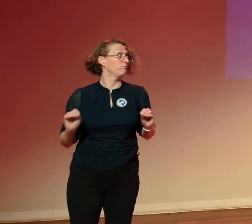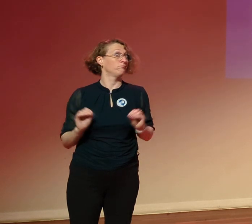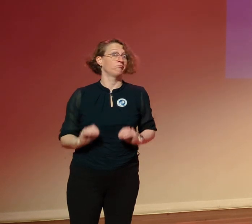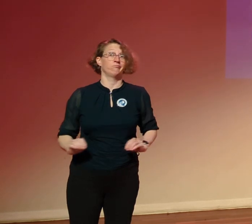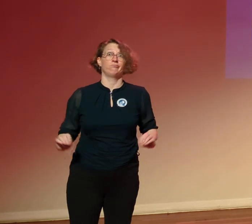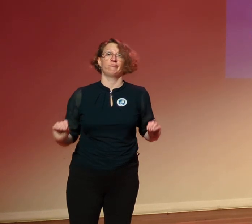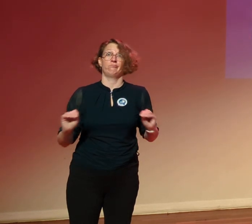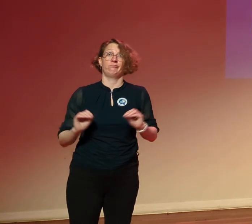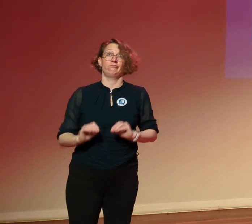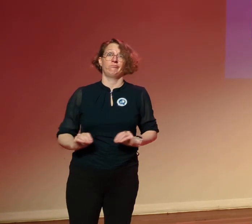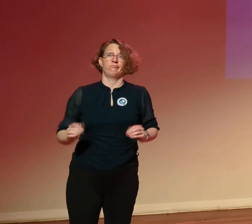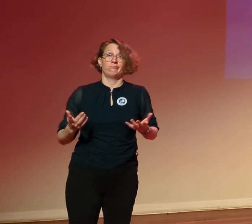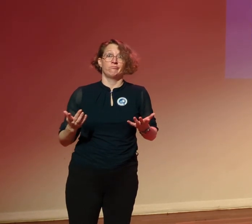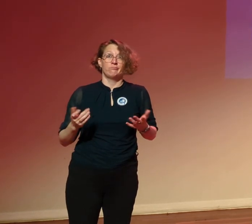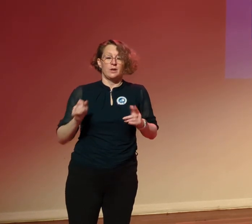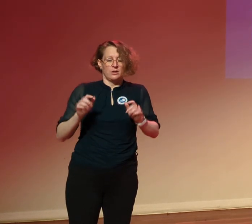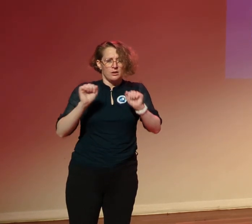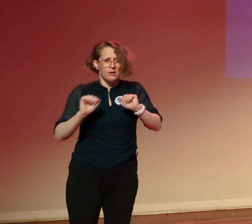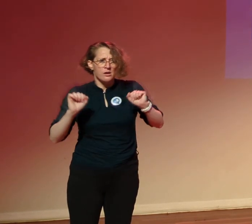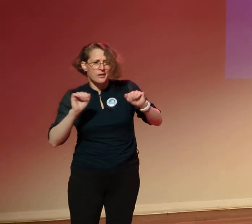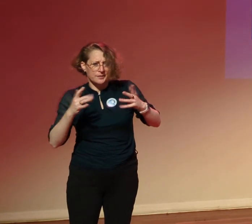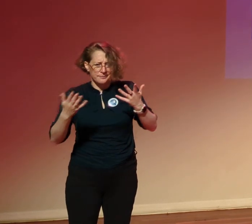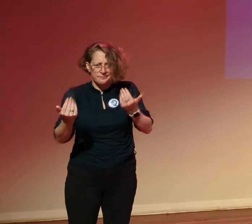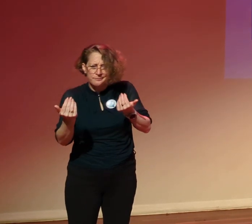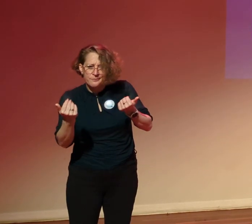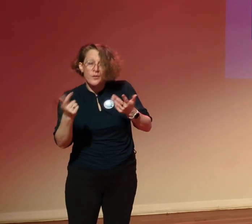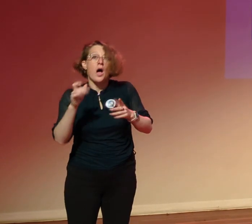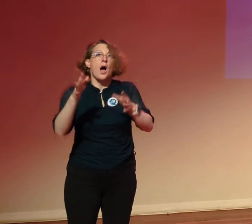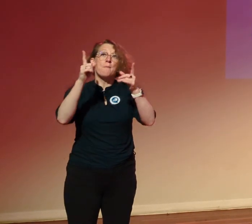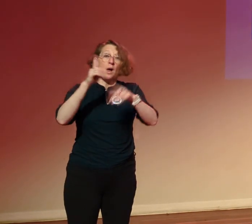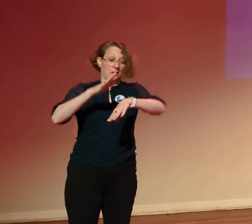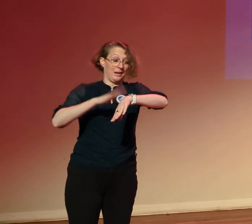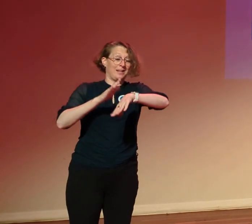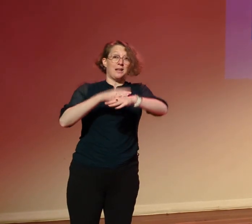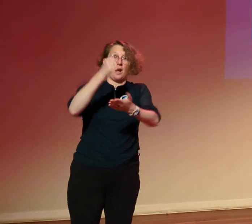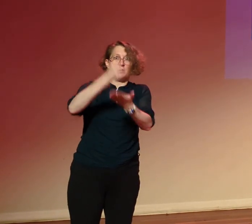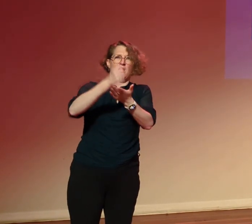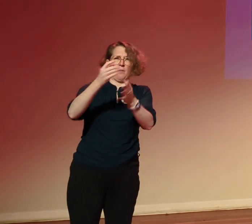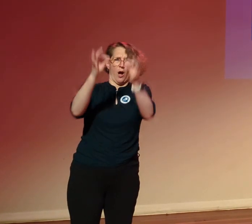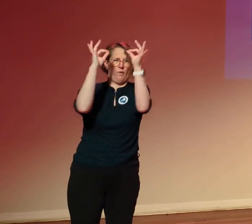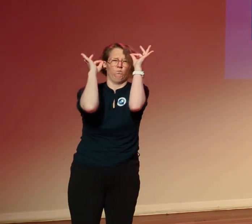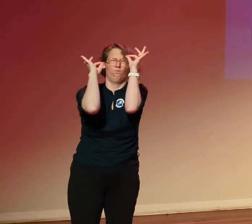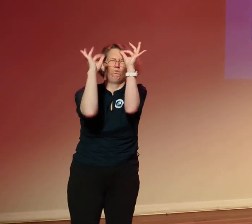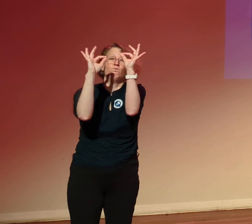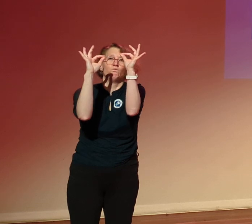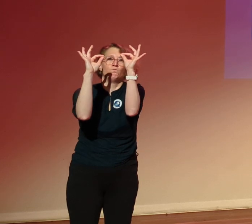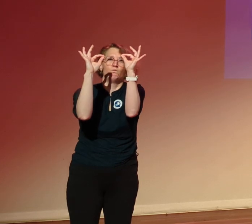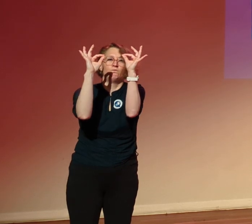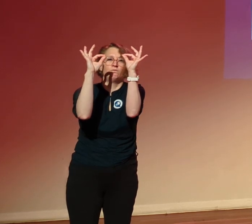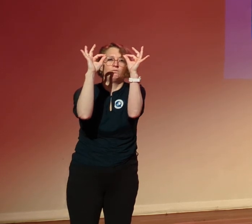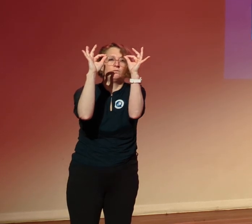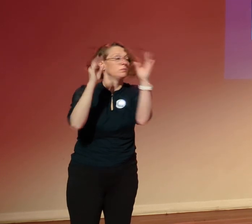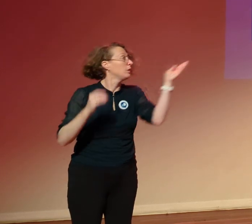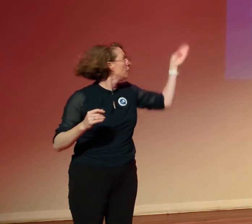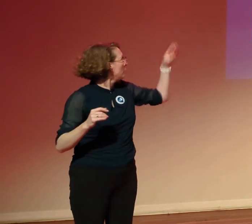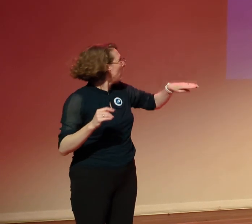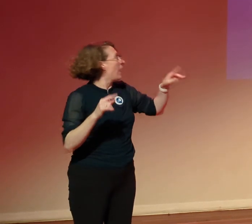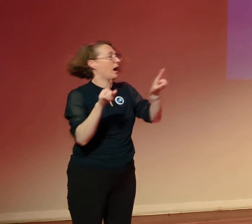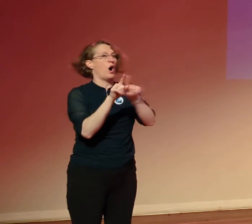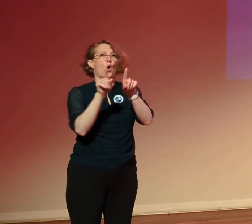which took much longer. However, it gave very, very accurate timestamps, and it also was able to recognize multiple